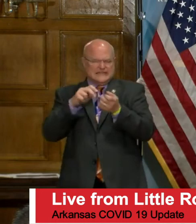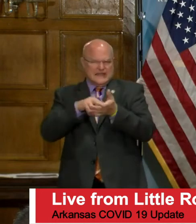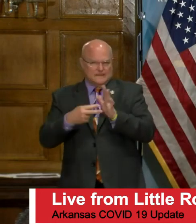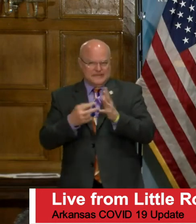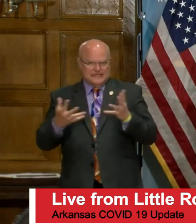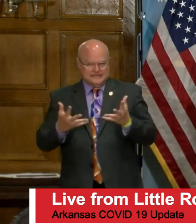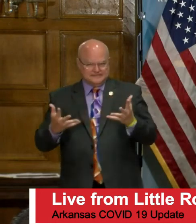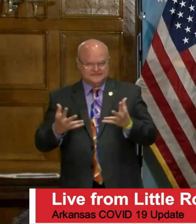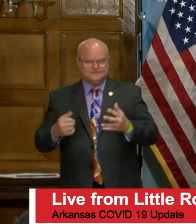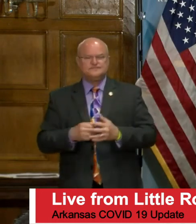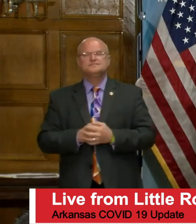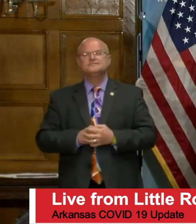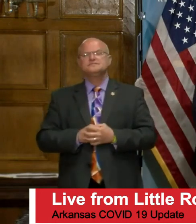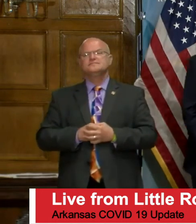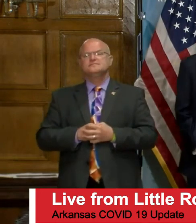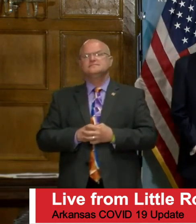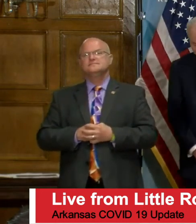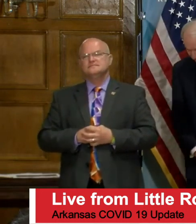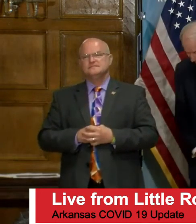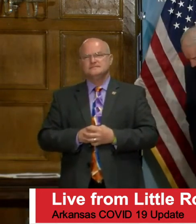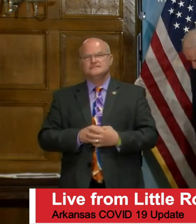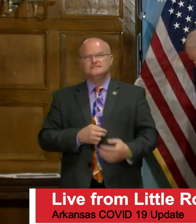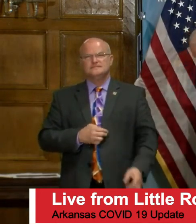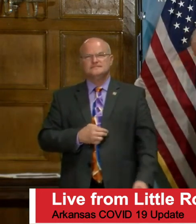those facilities were doing.